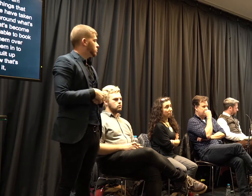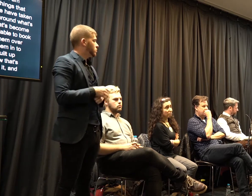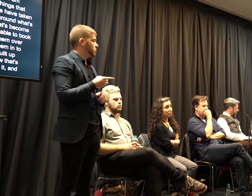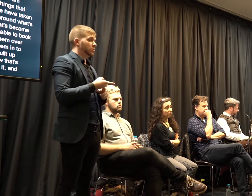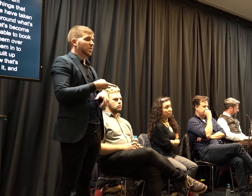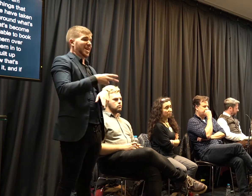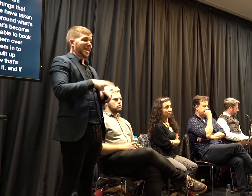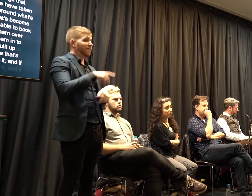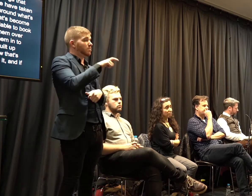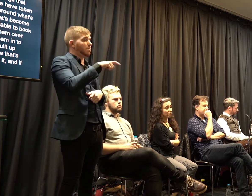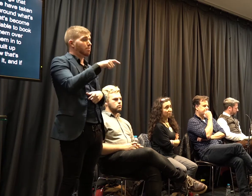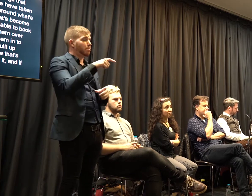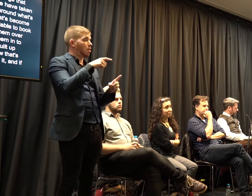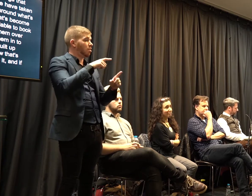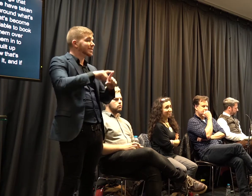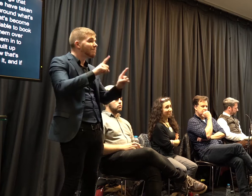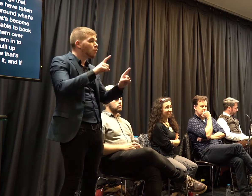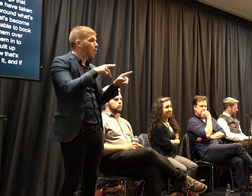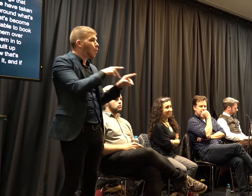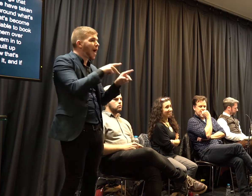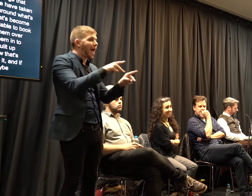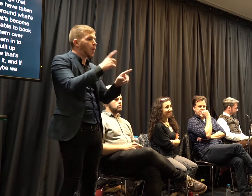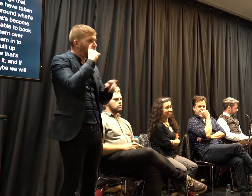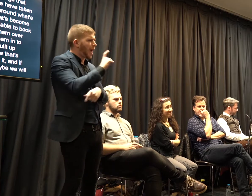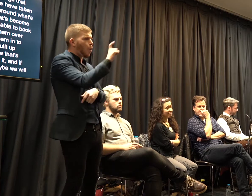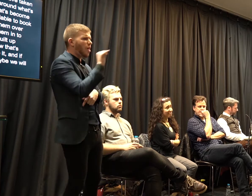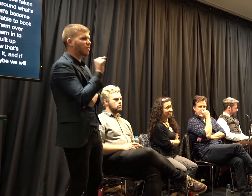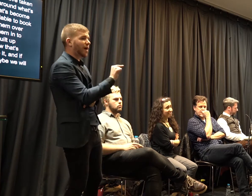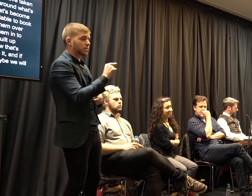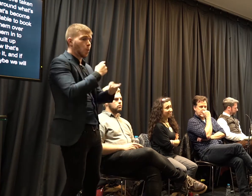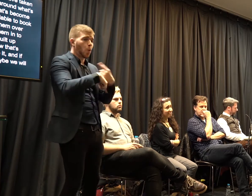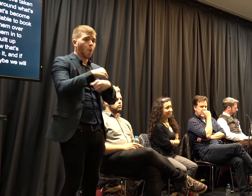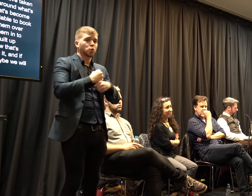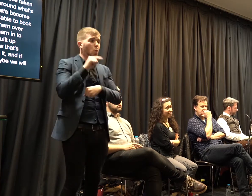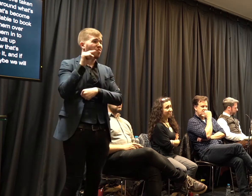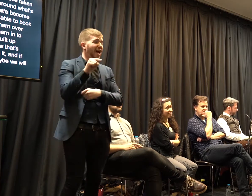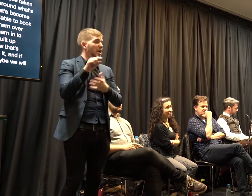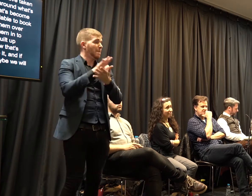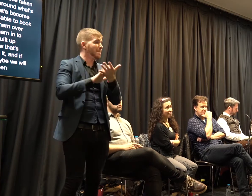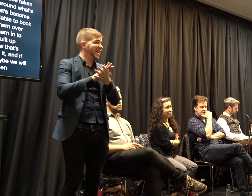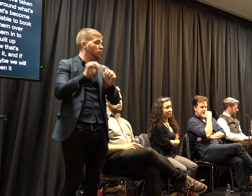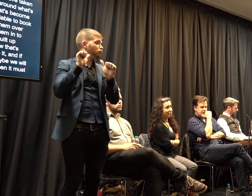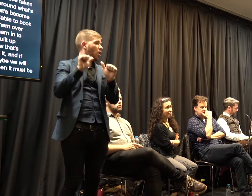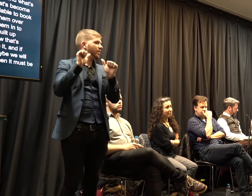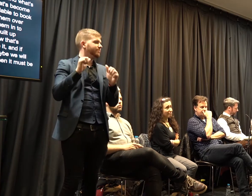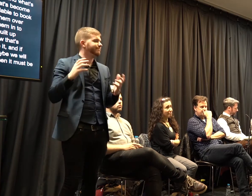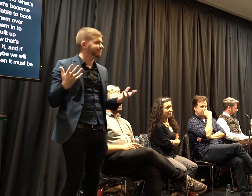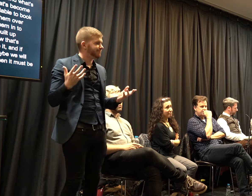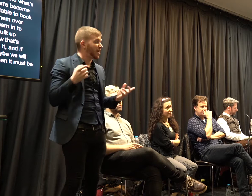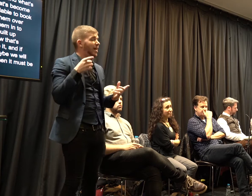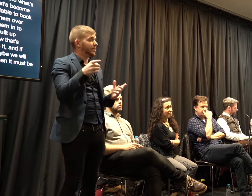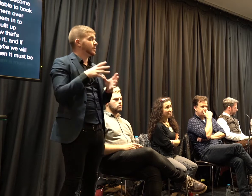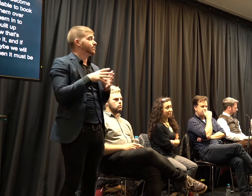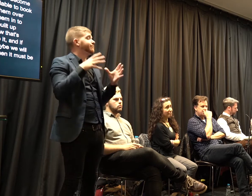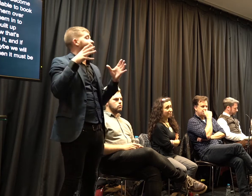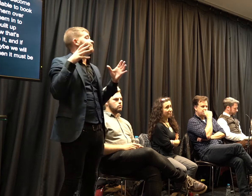people were doing different things, then maybe we'll question that. But because we all do that, then it must be right. And this is a huge problem